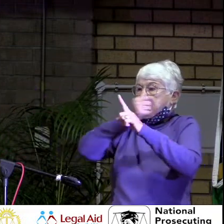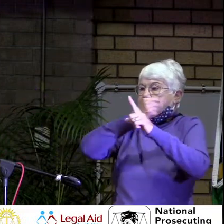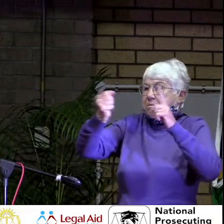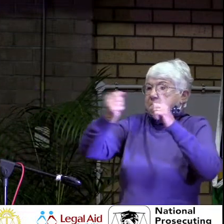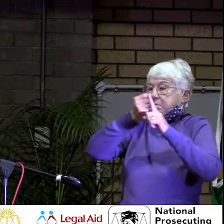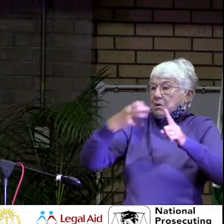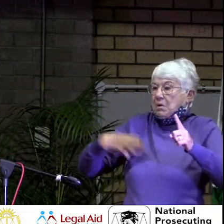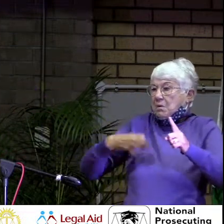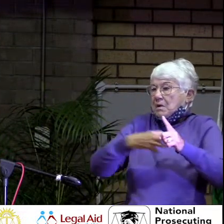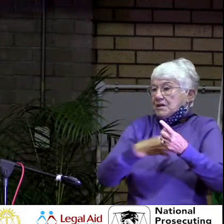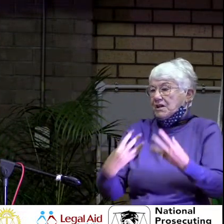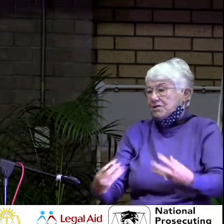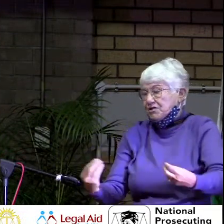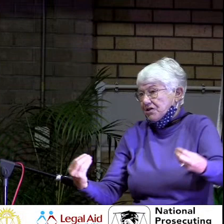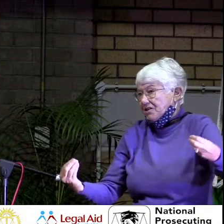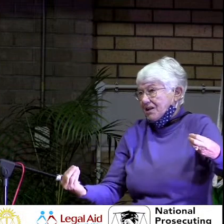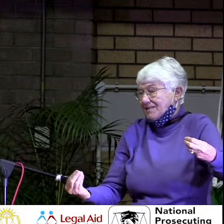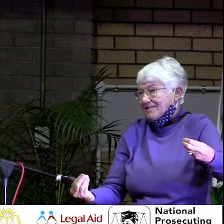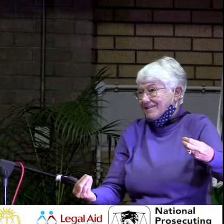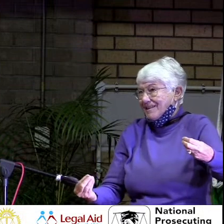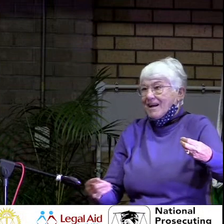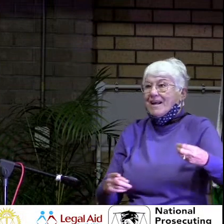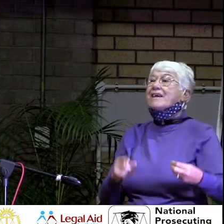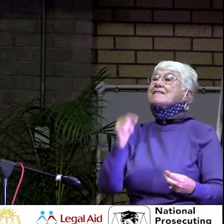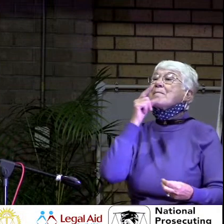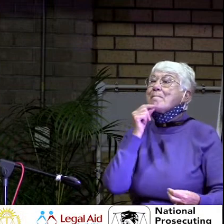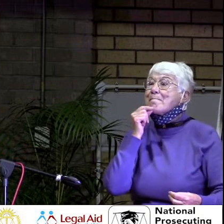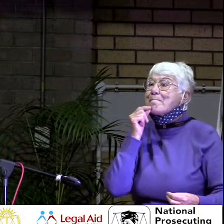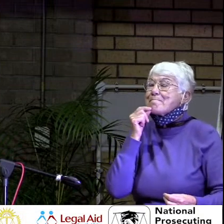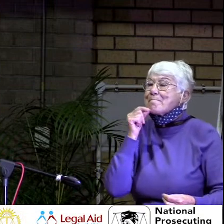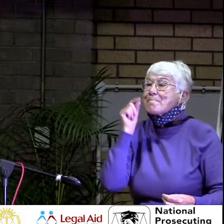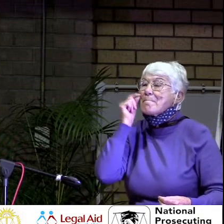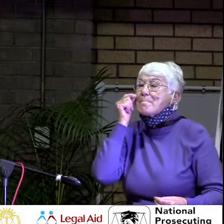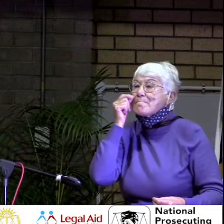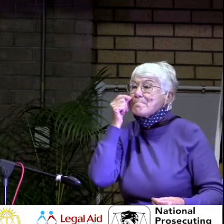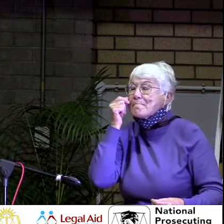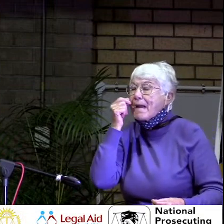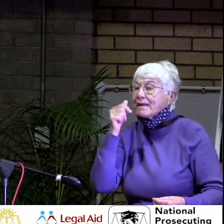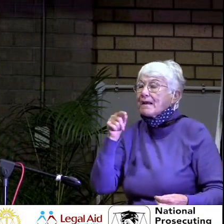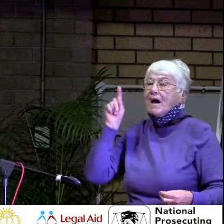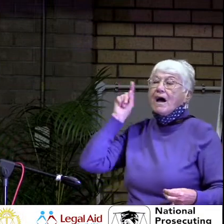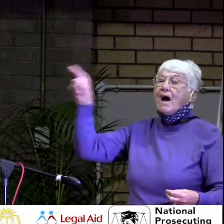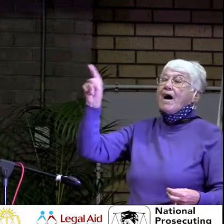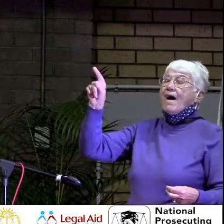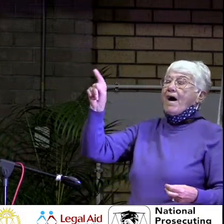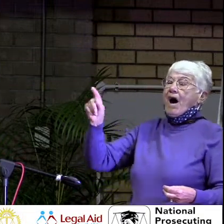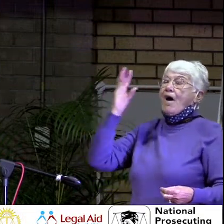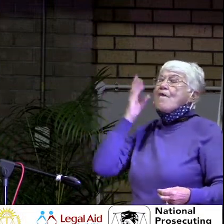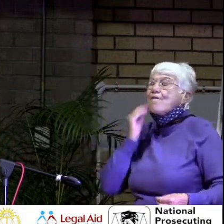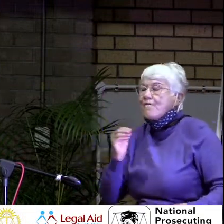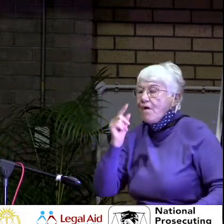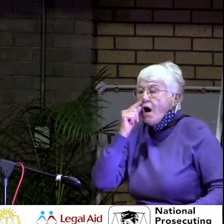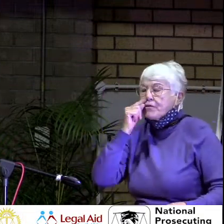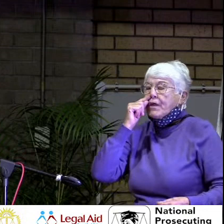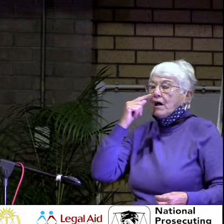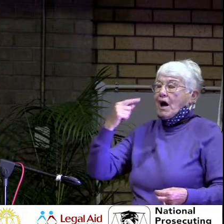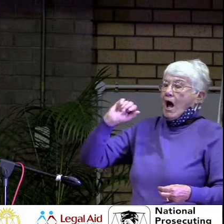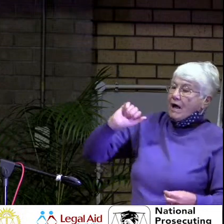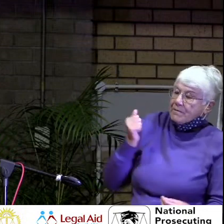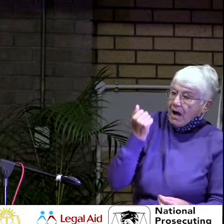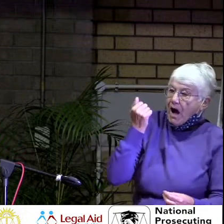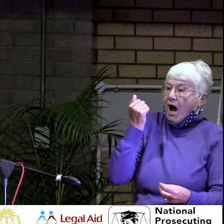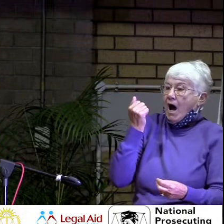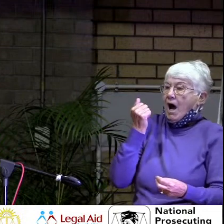Our fathers, our grandfathers, our sons, our brothers, our uncles, our